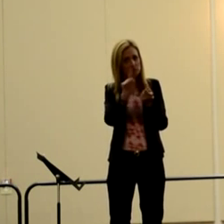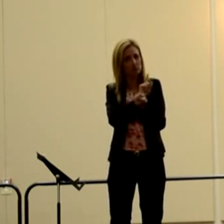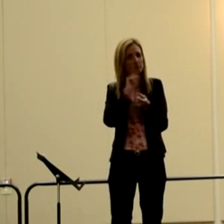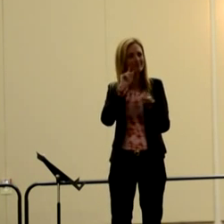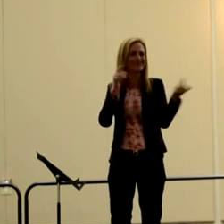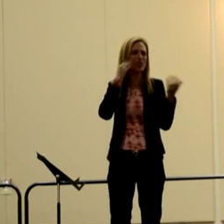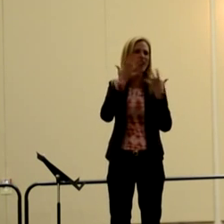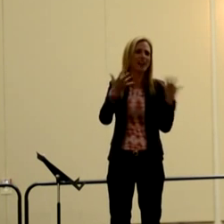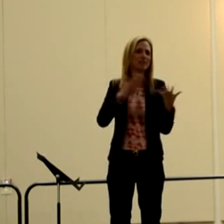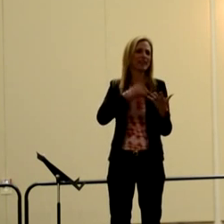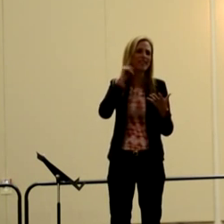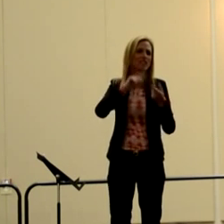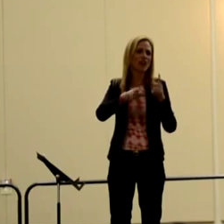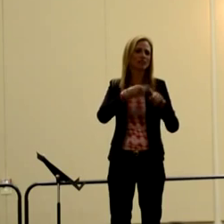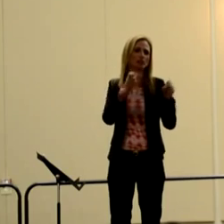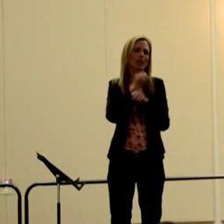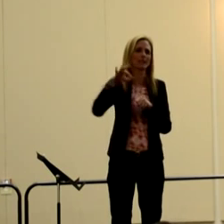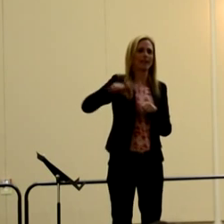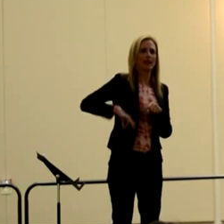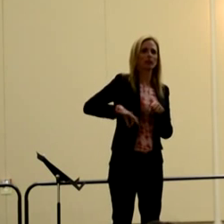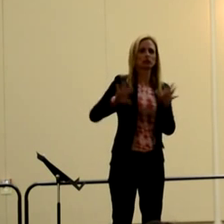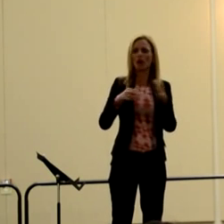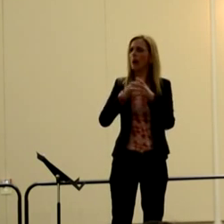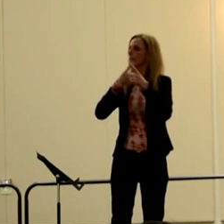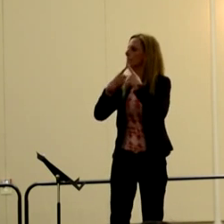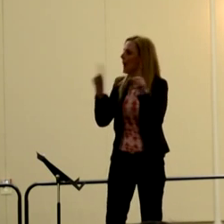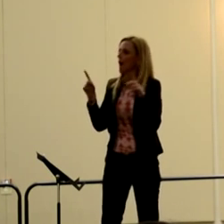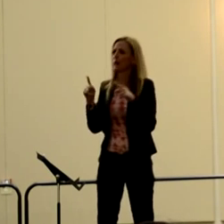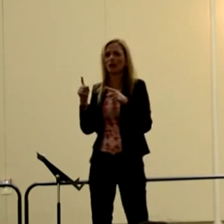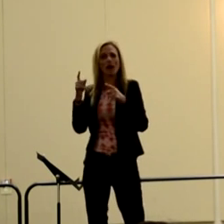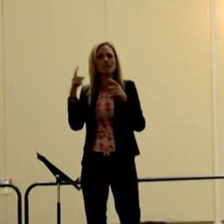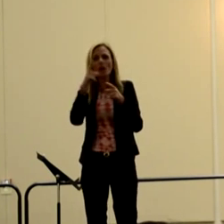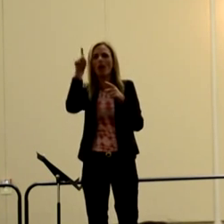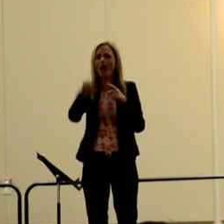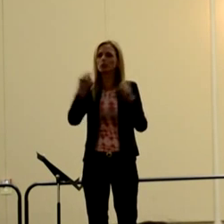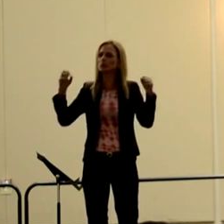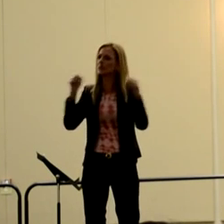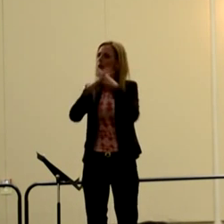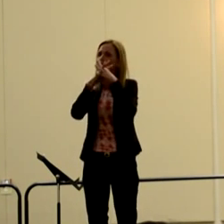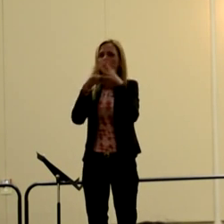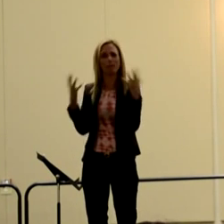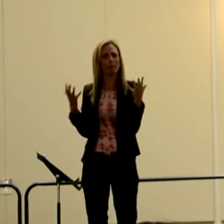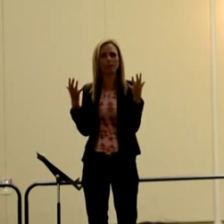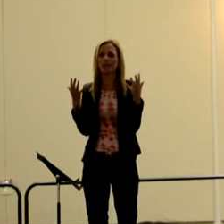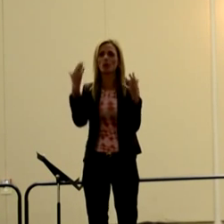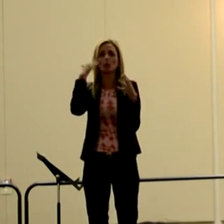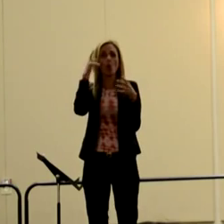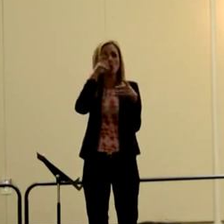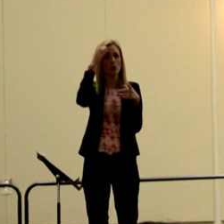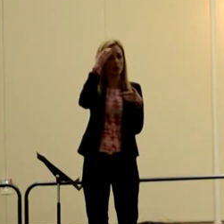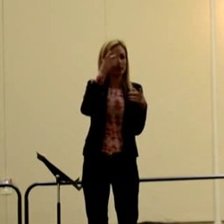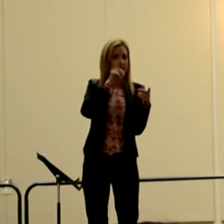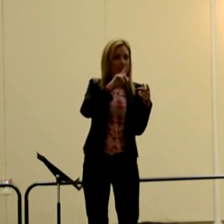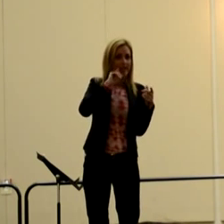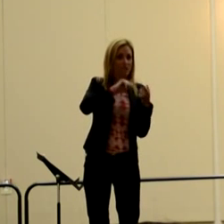I said, are you meeting deaf people? You know, a lot of my deaf friends, she has the advantage of meeting them. But someone has to have